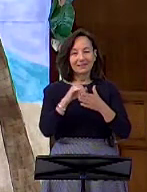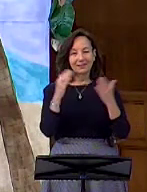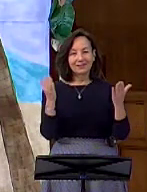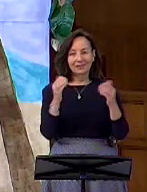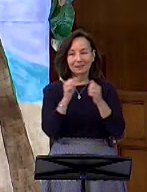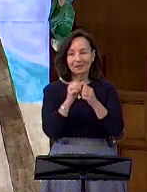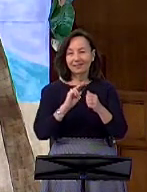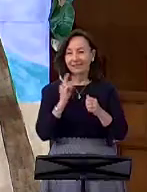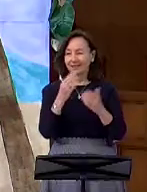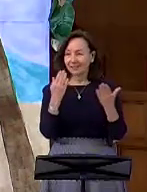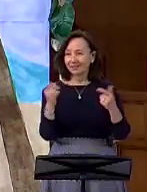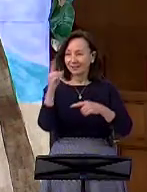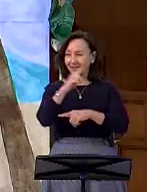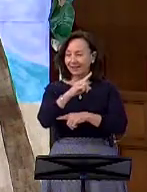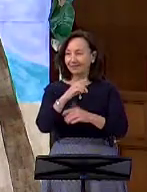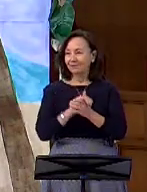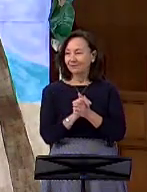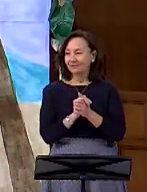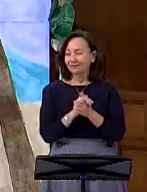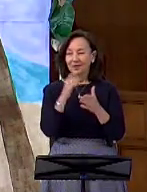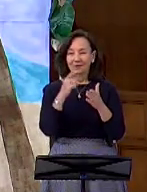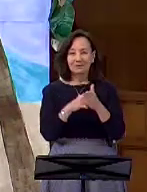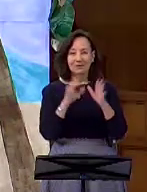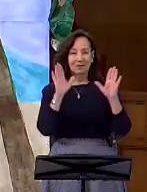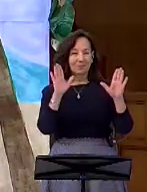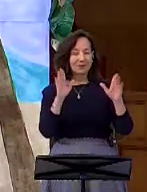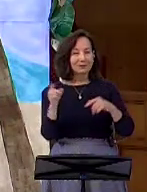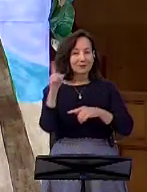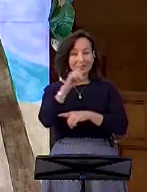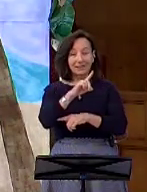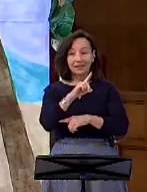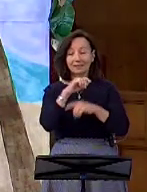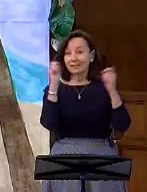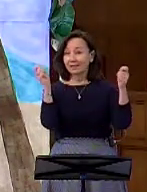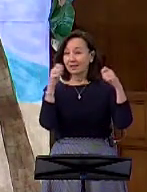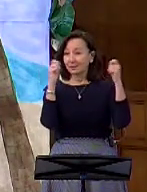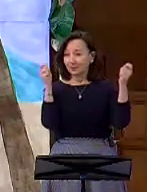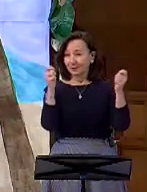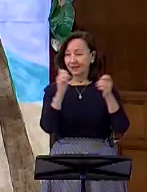today. What a wonderful day it is